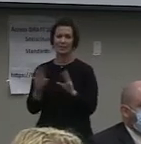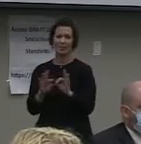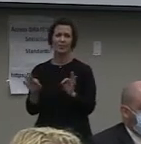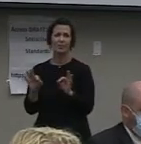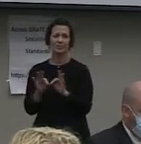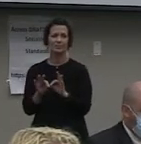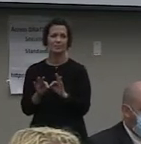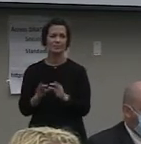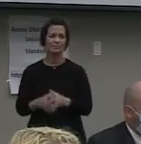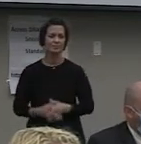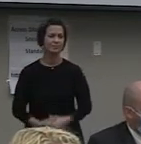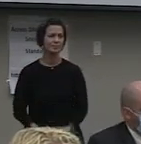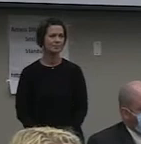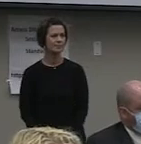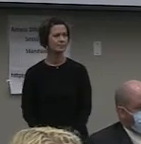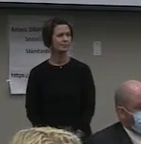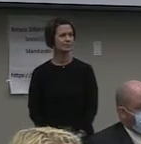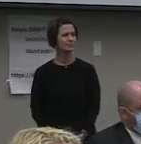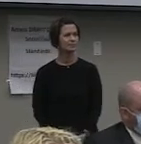Thank you. Mr. Lee?